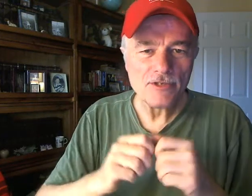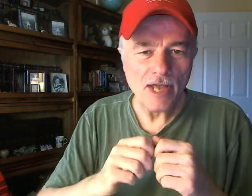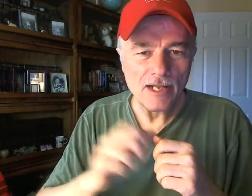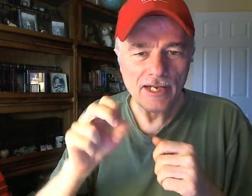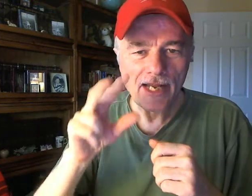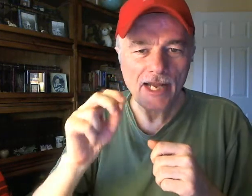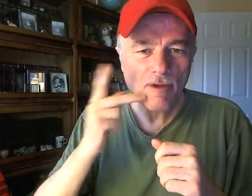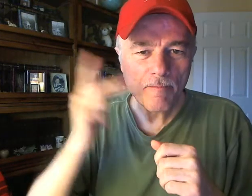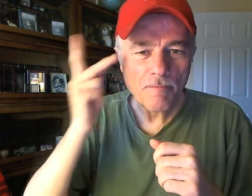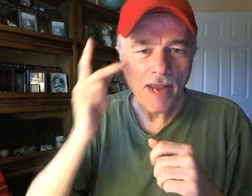say.